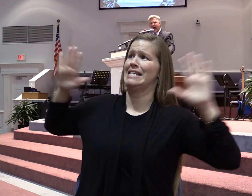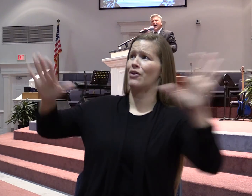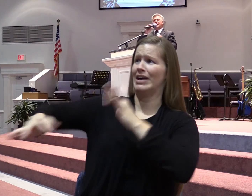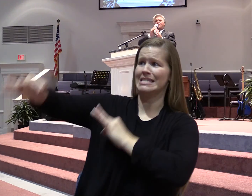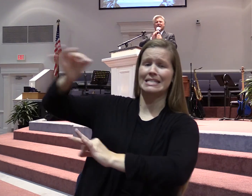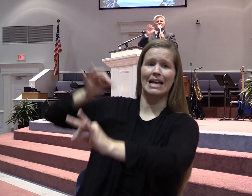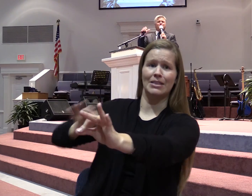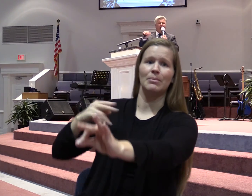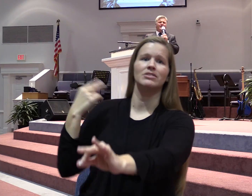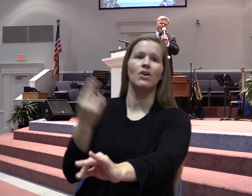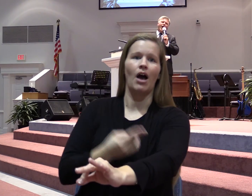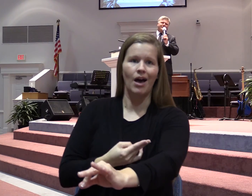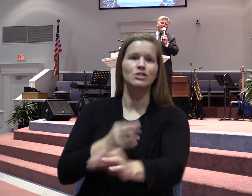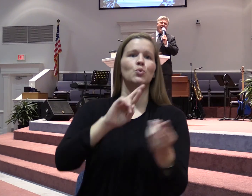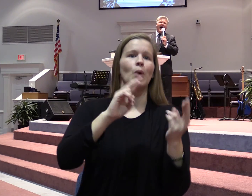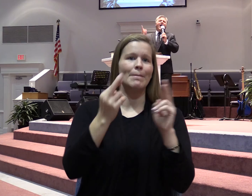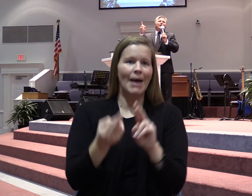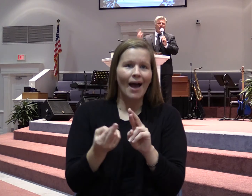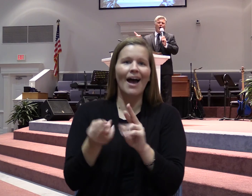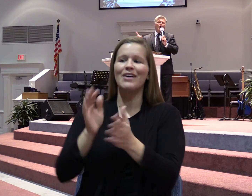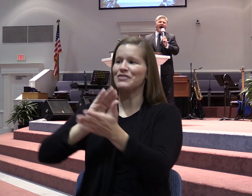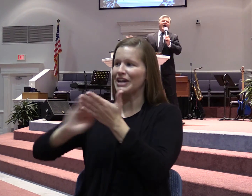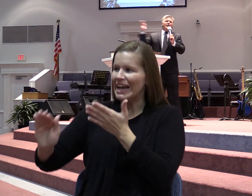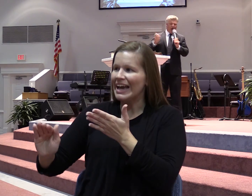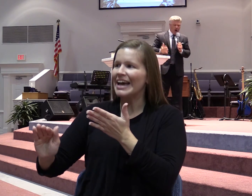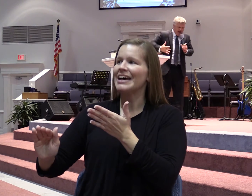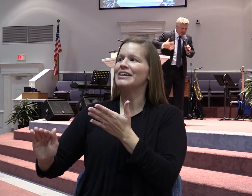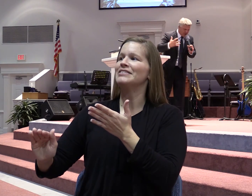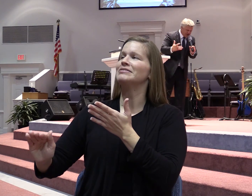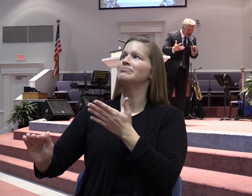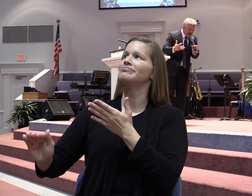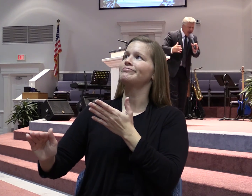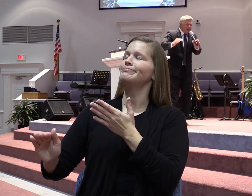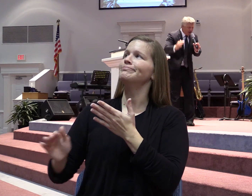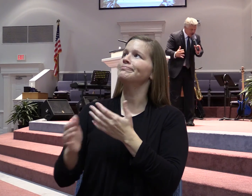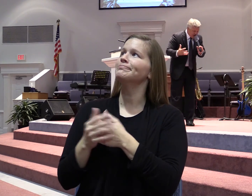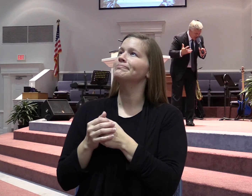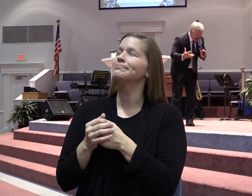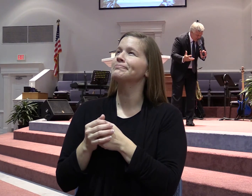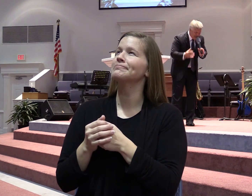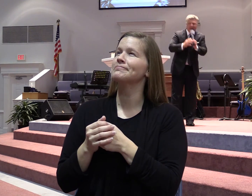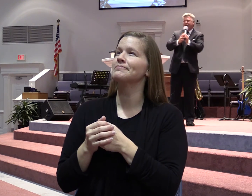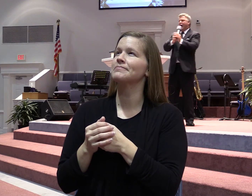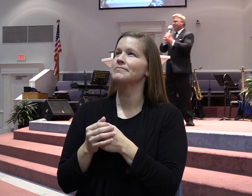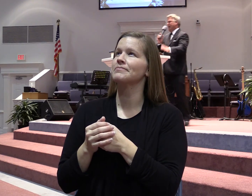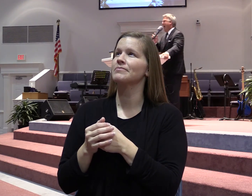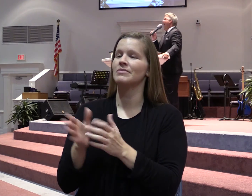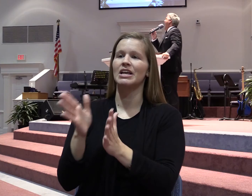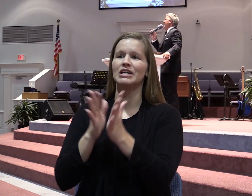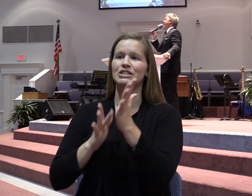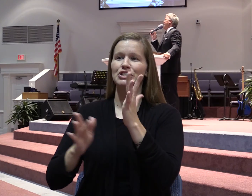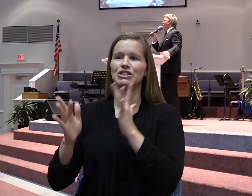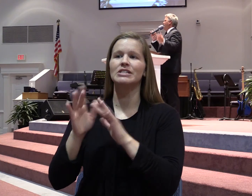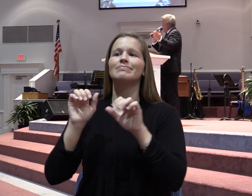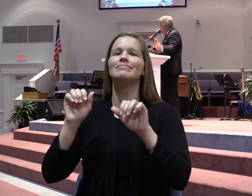Testament, the priest brought the offering to the Lord and presented it because he could not be the offering.